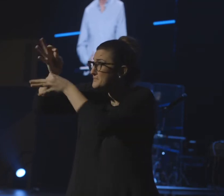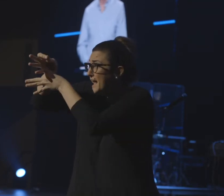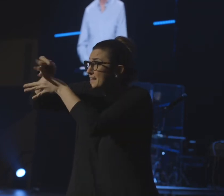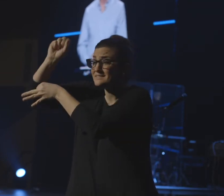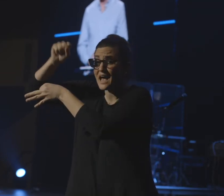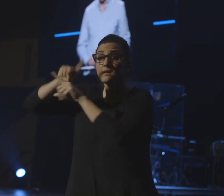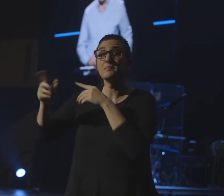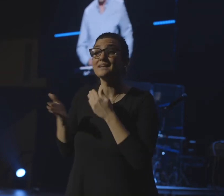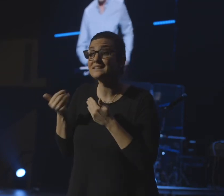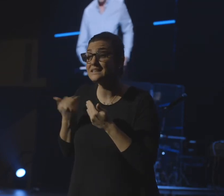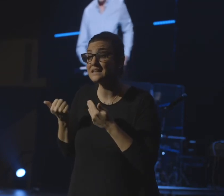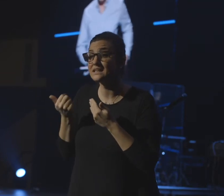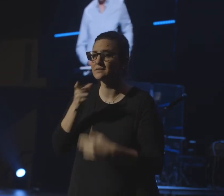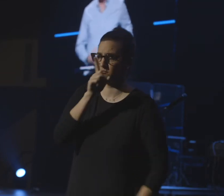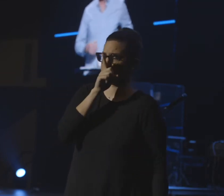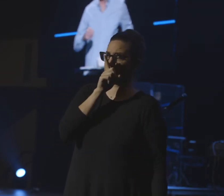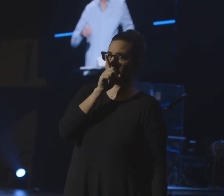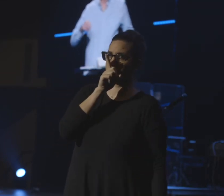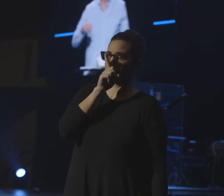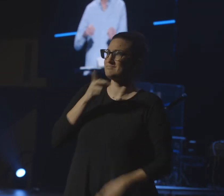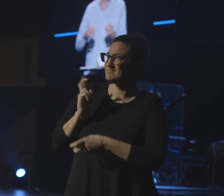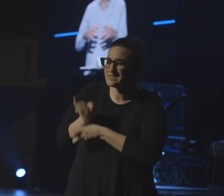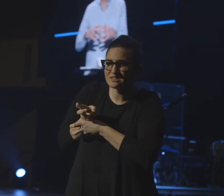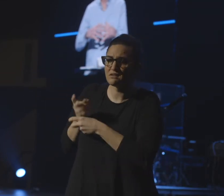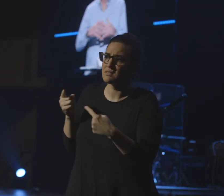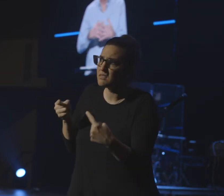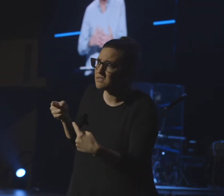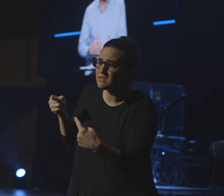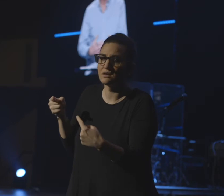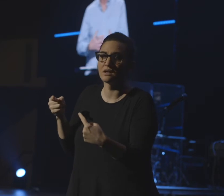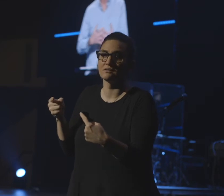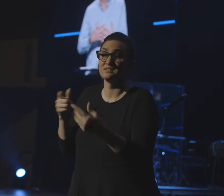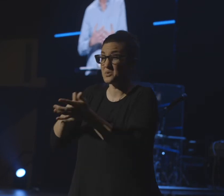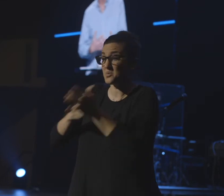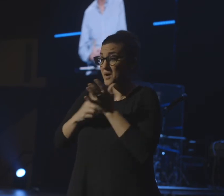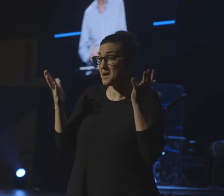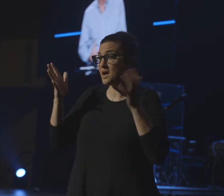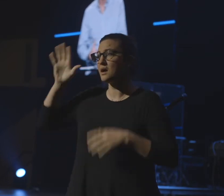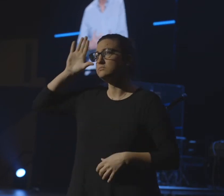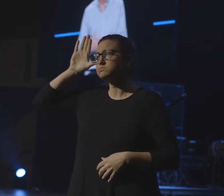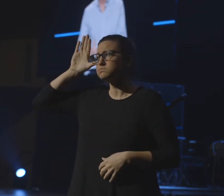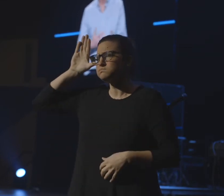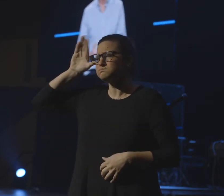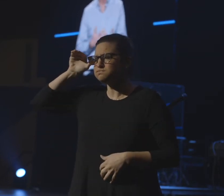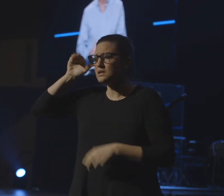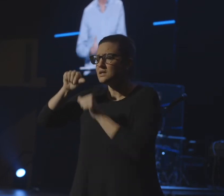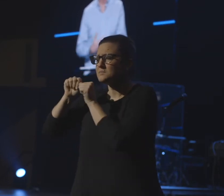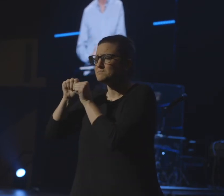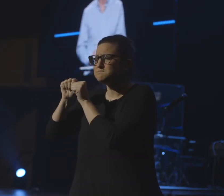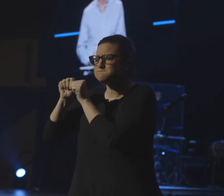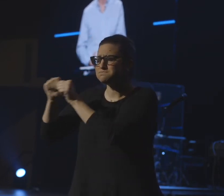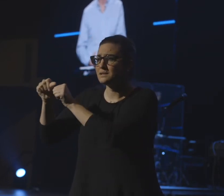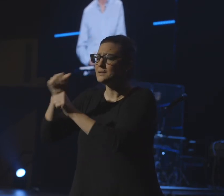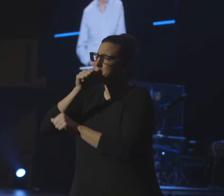easy. The life of faith. It's calls for a certain perseverance, a certain persistence, not for